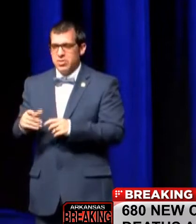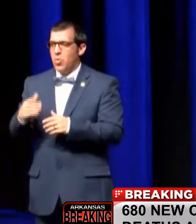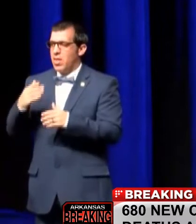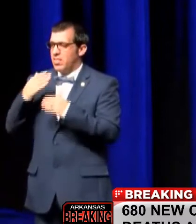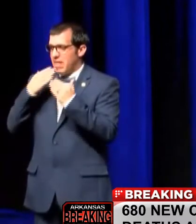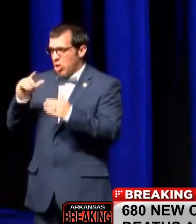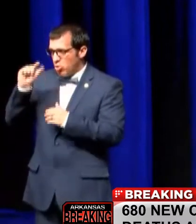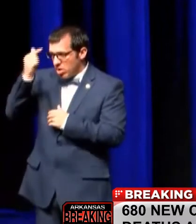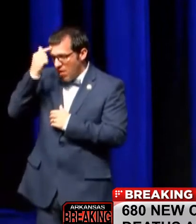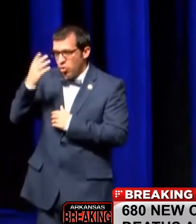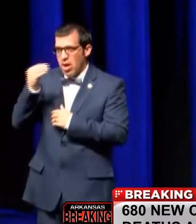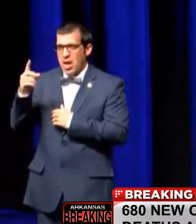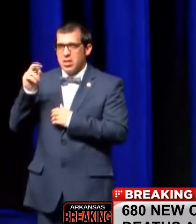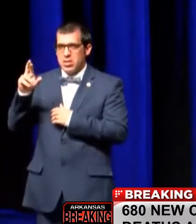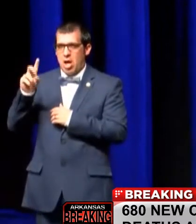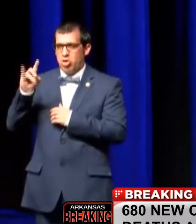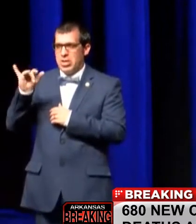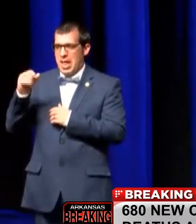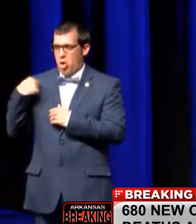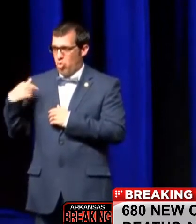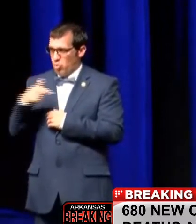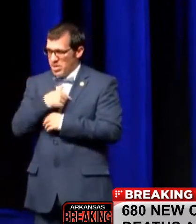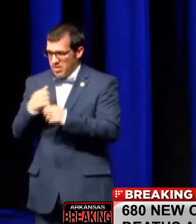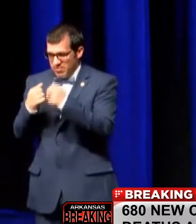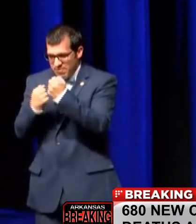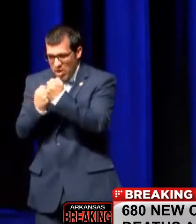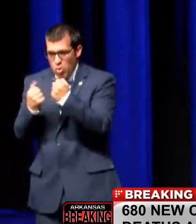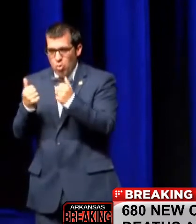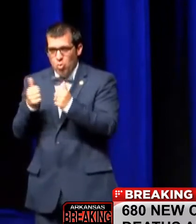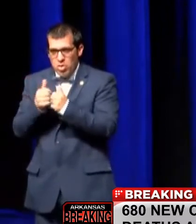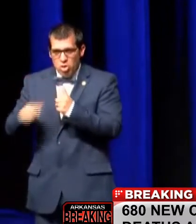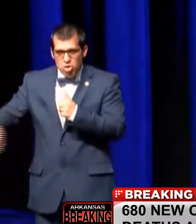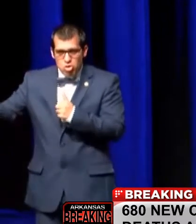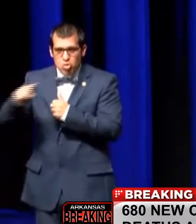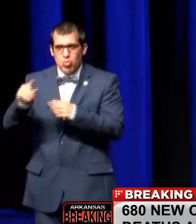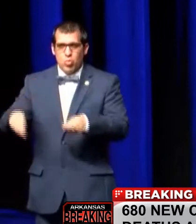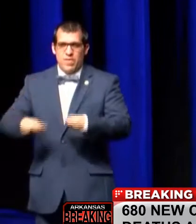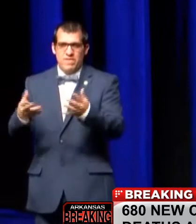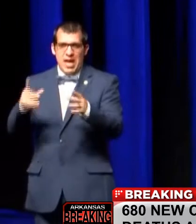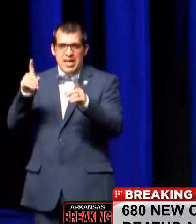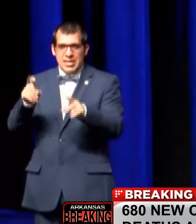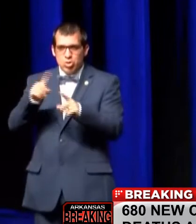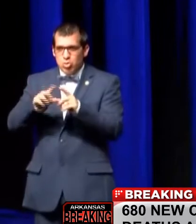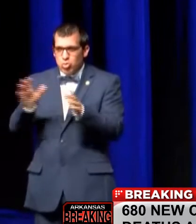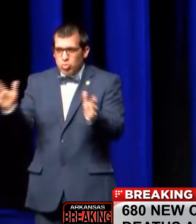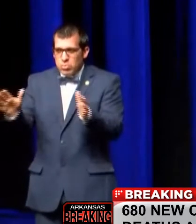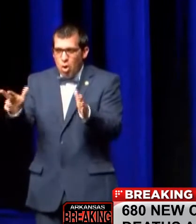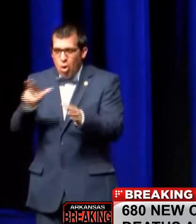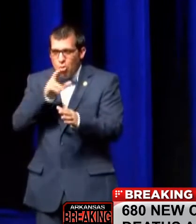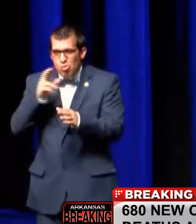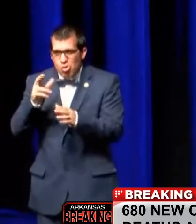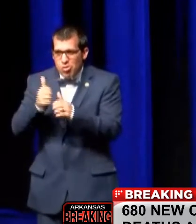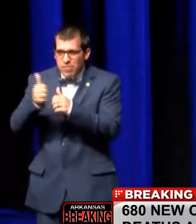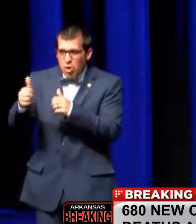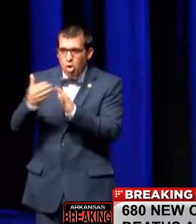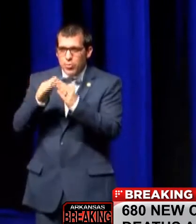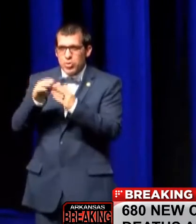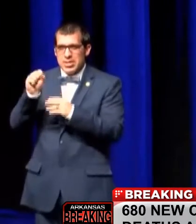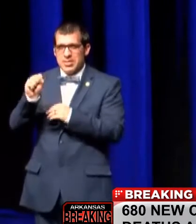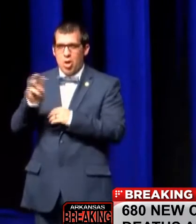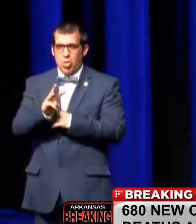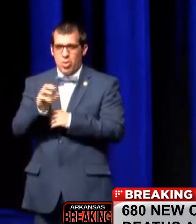Delahaye, to be on the front line with you in providing testing to a very small rural community in southwest